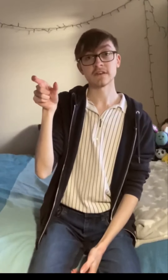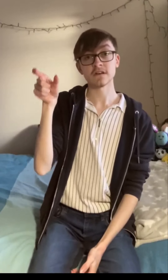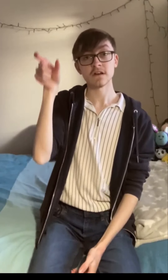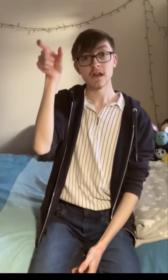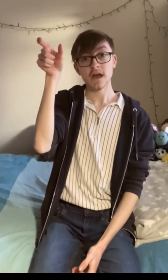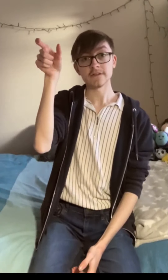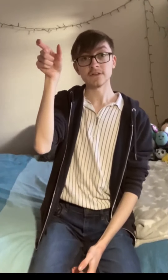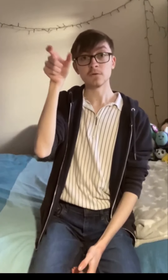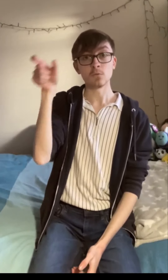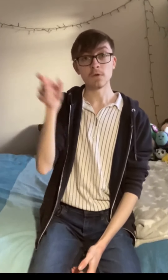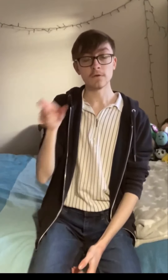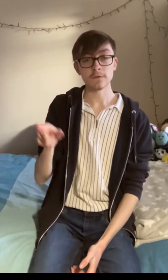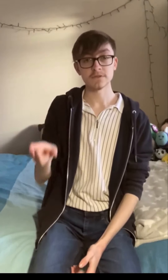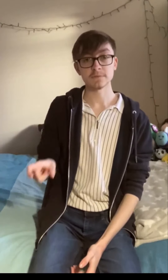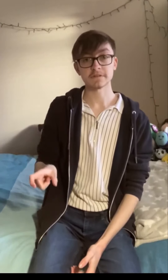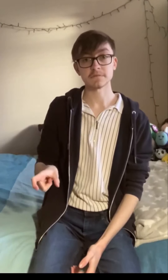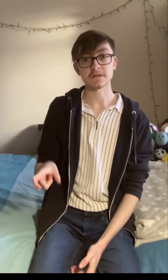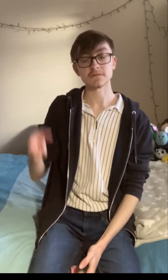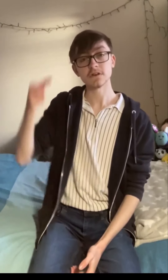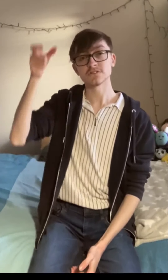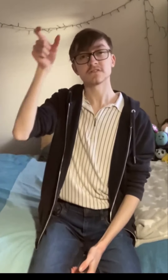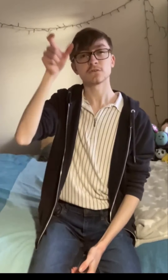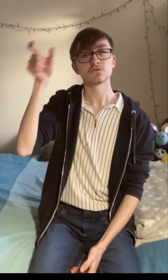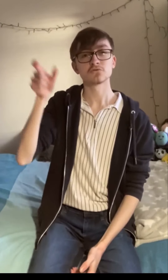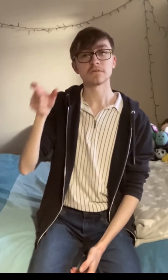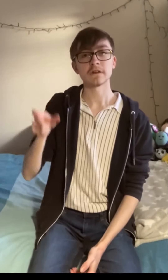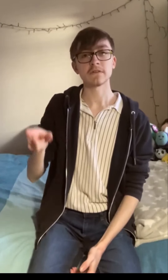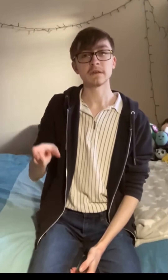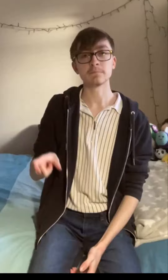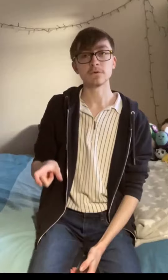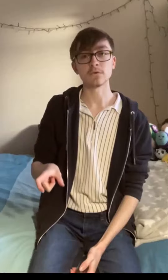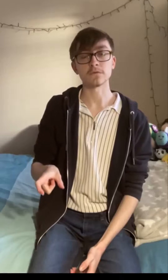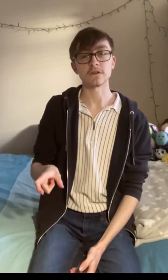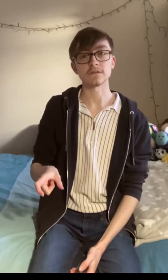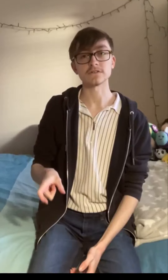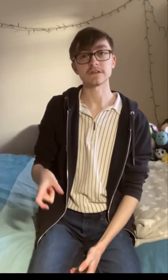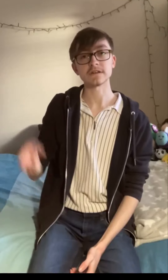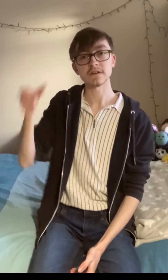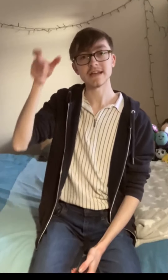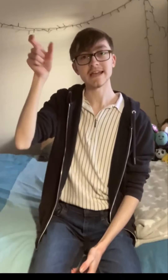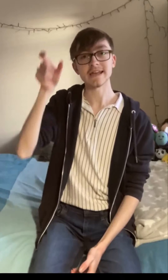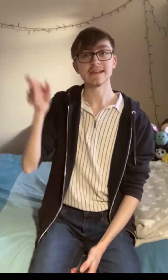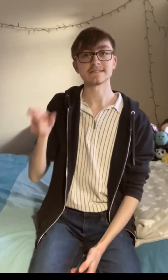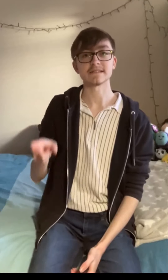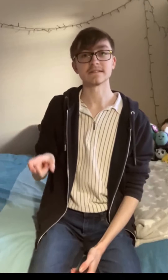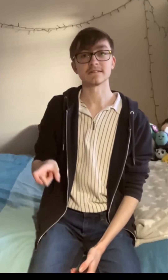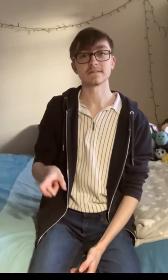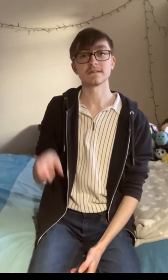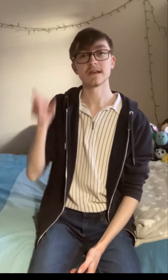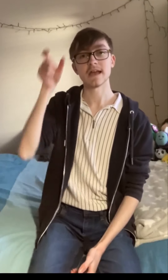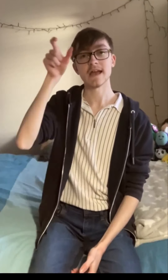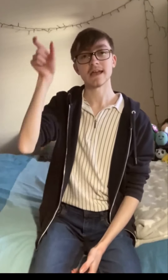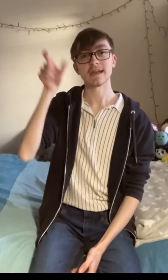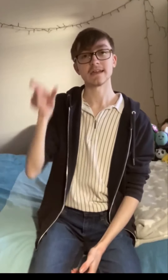finger, and then you wiggle them as you bring them down. So it's like you're drawing the boot of the country. Italy.